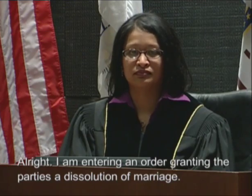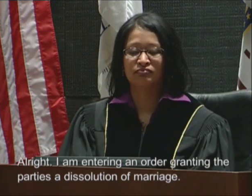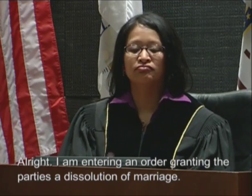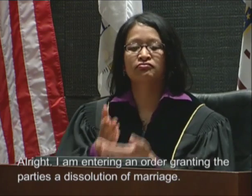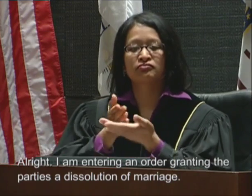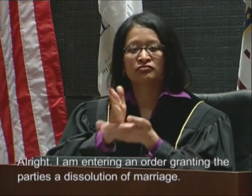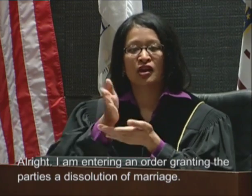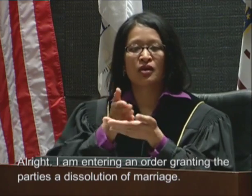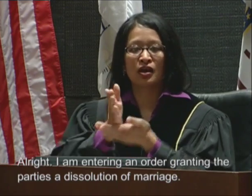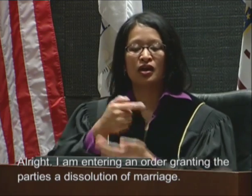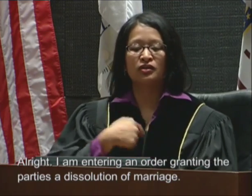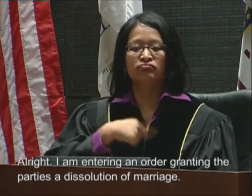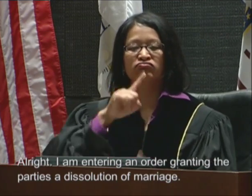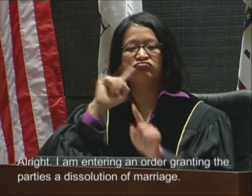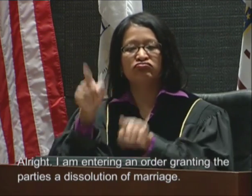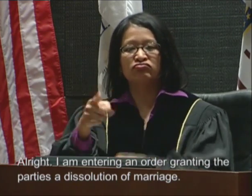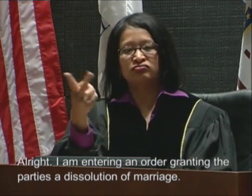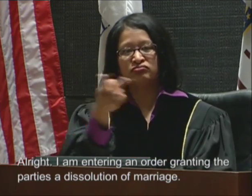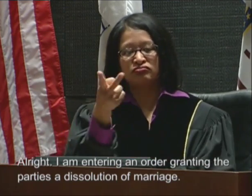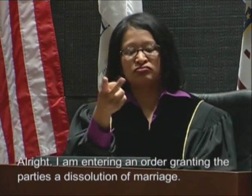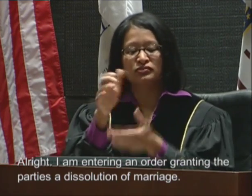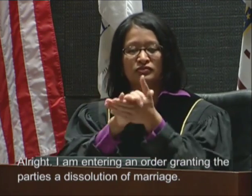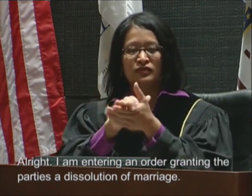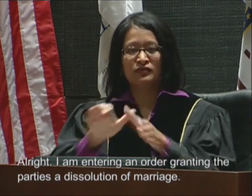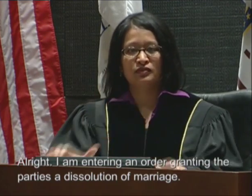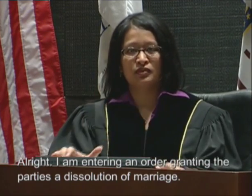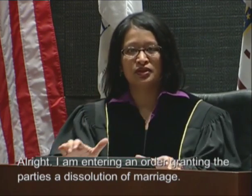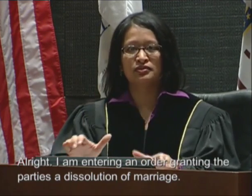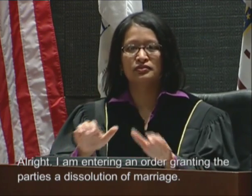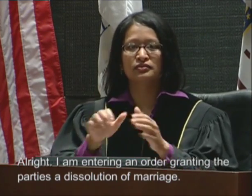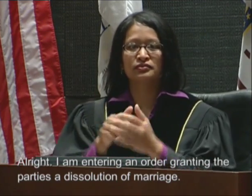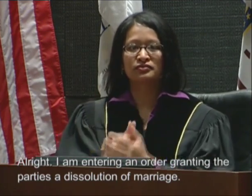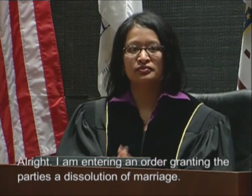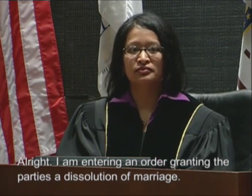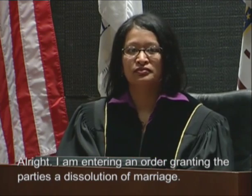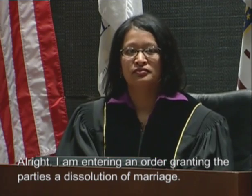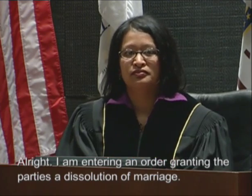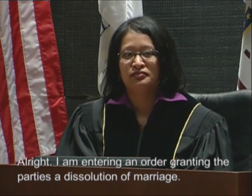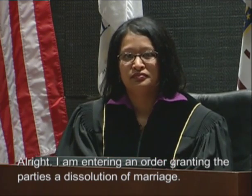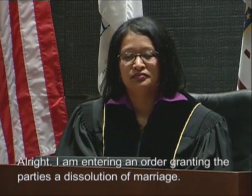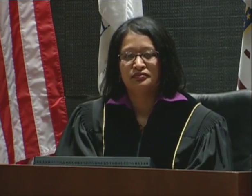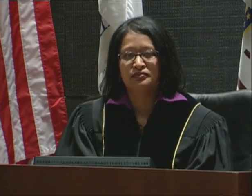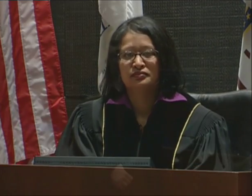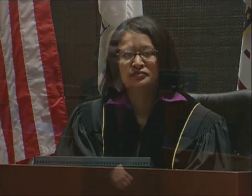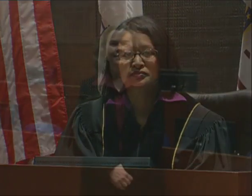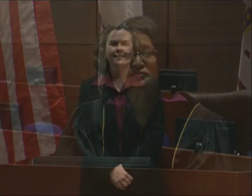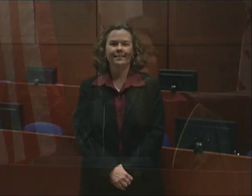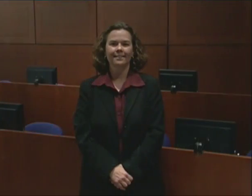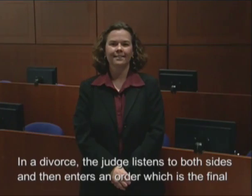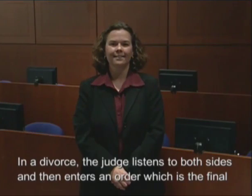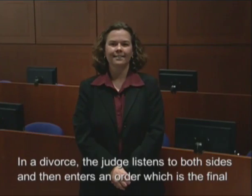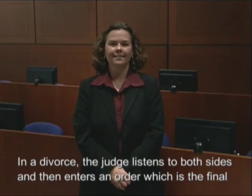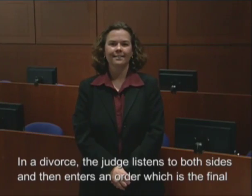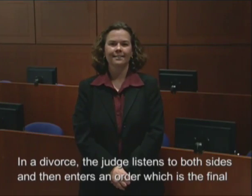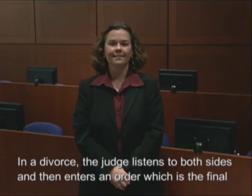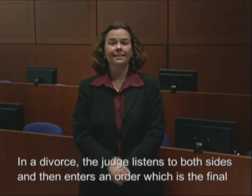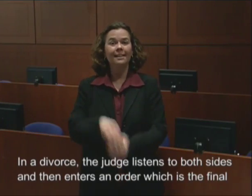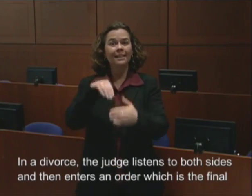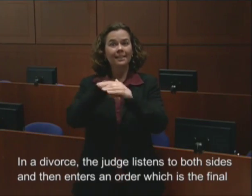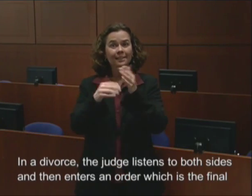All right. I am entering an order granting the parties a dissolution of marriage. In a divorce, the judge